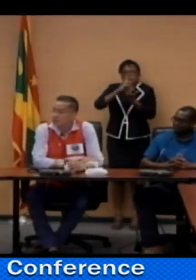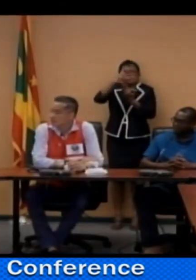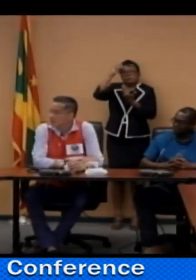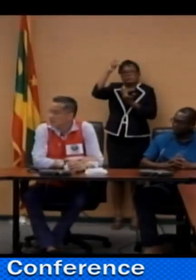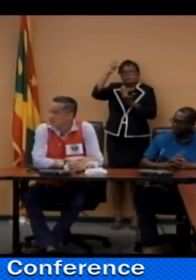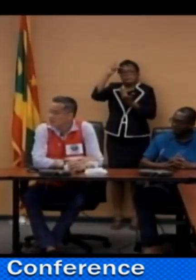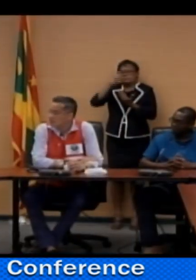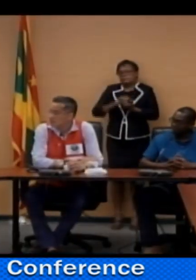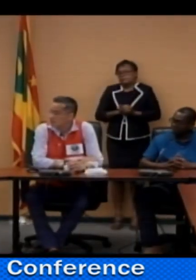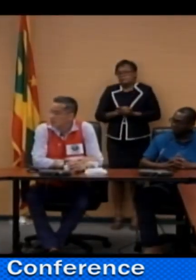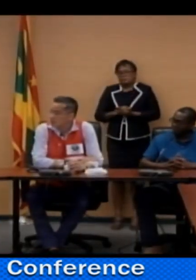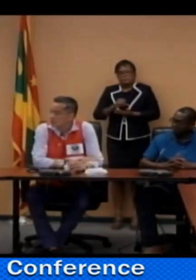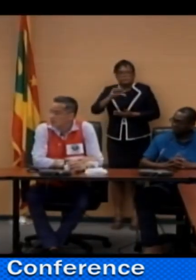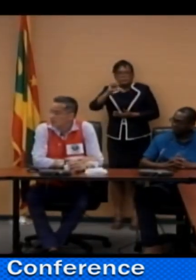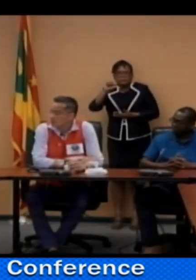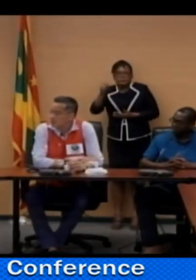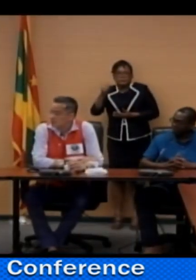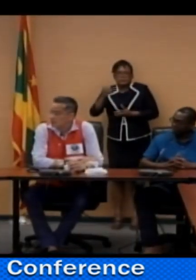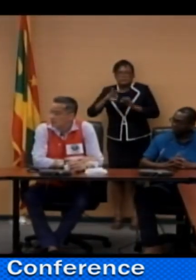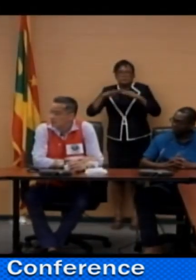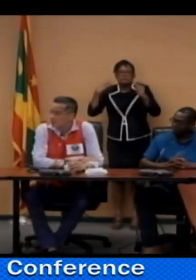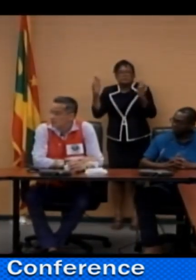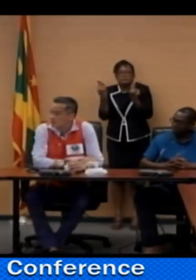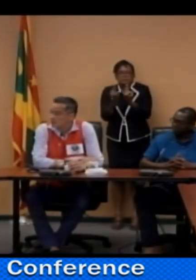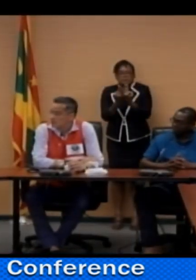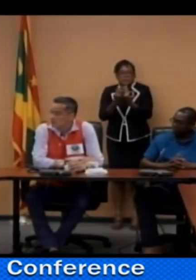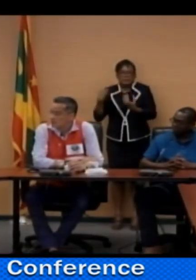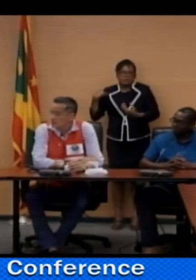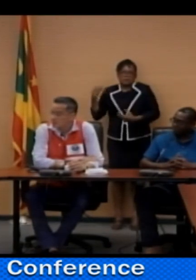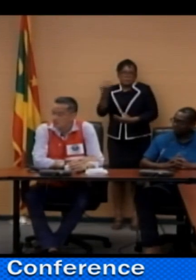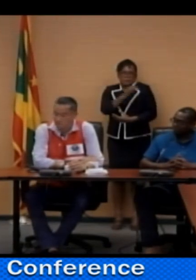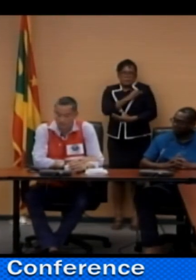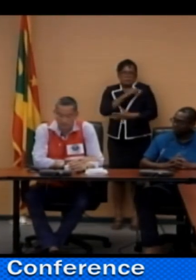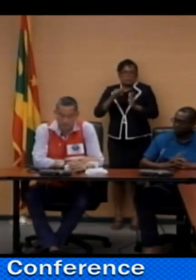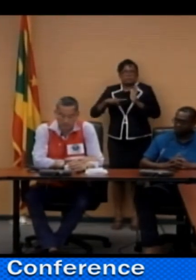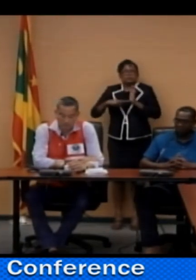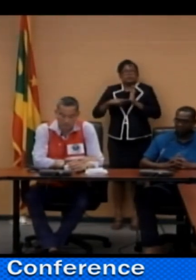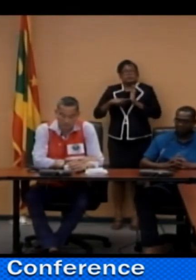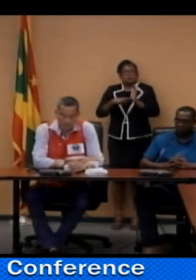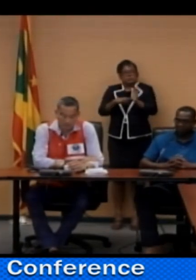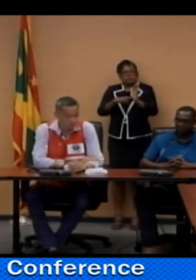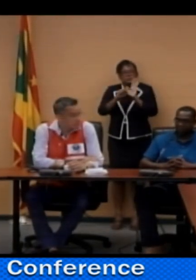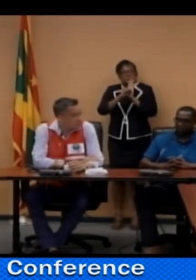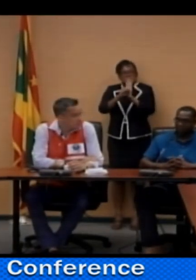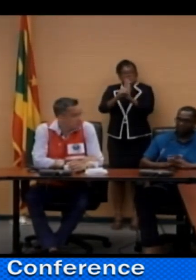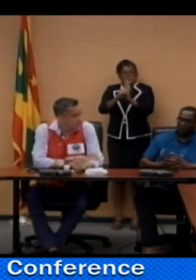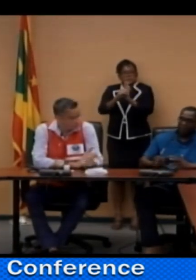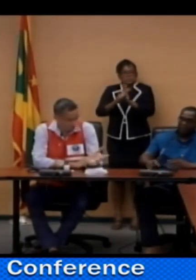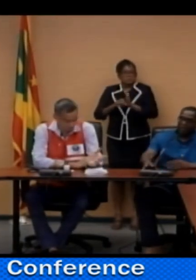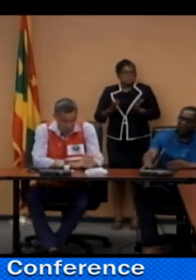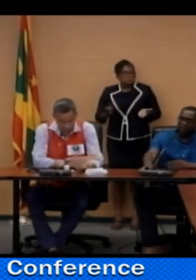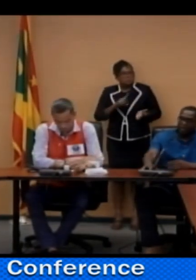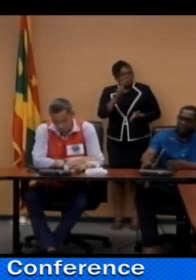Is any family member of the confirmed case showing any symptoms or have been tested as a result?